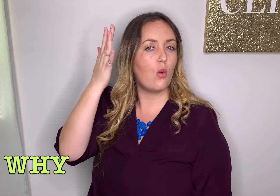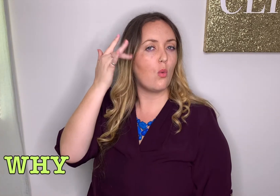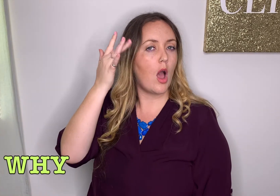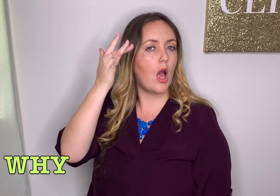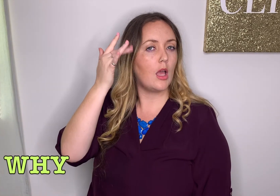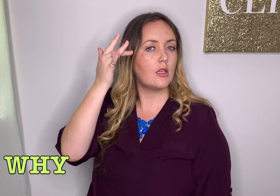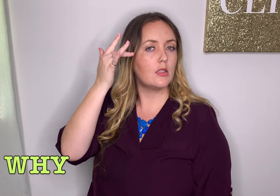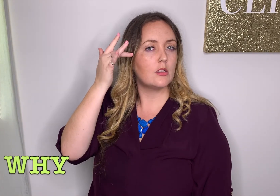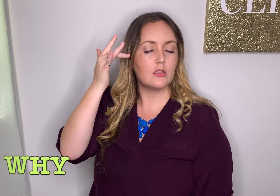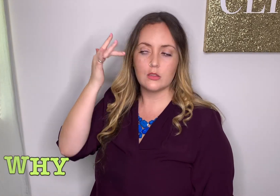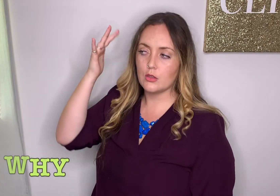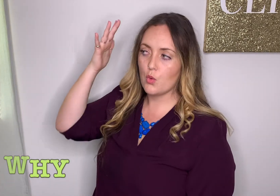or why.